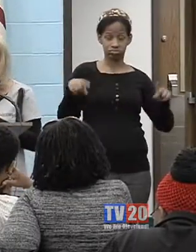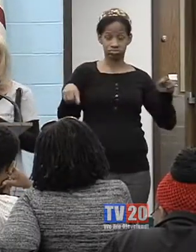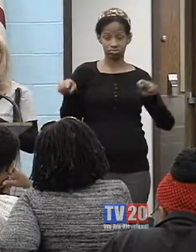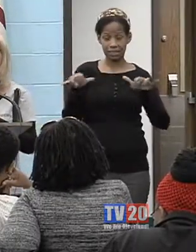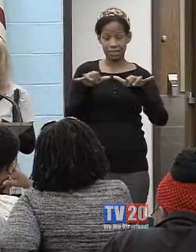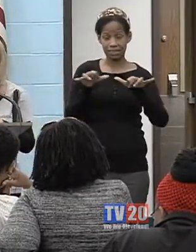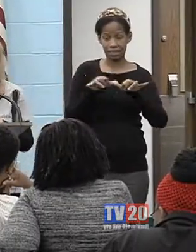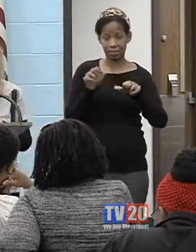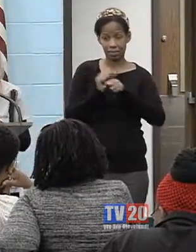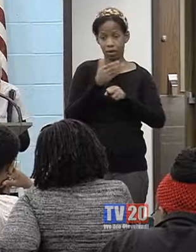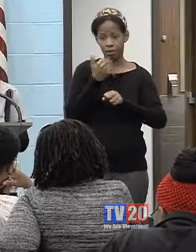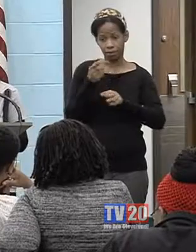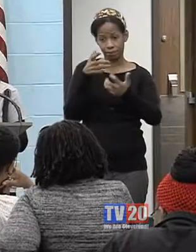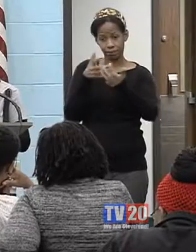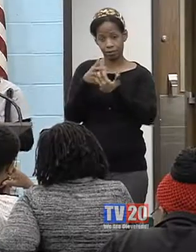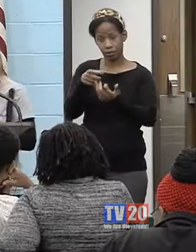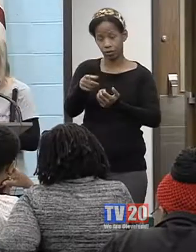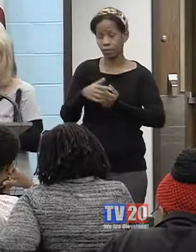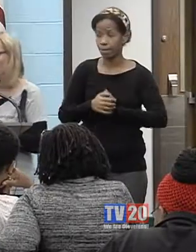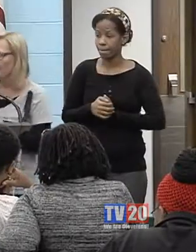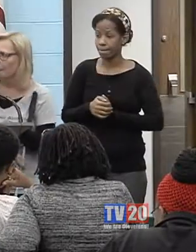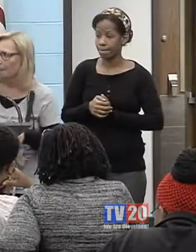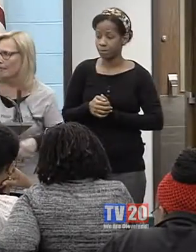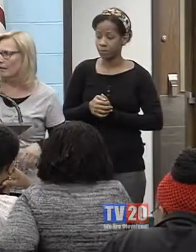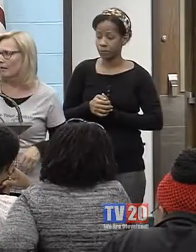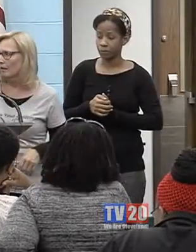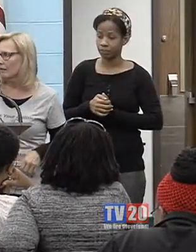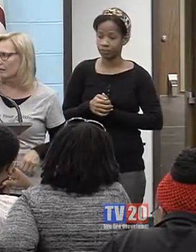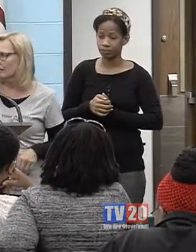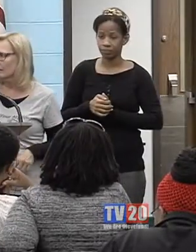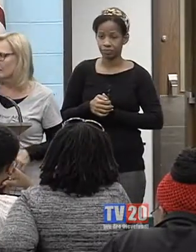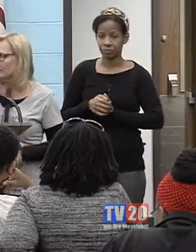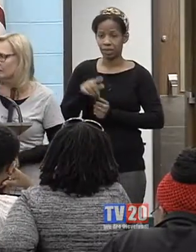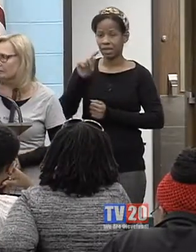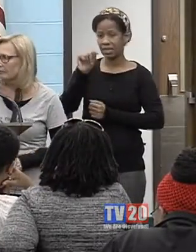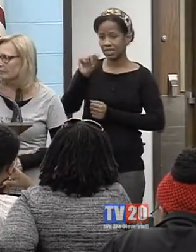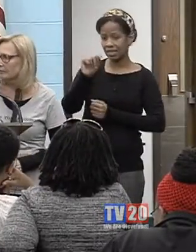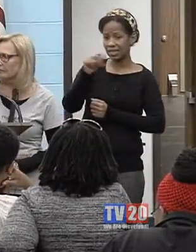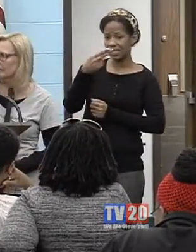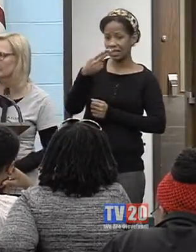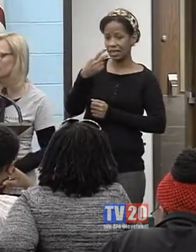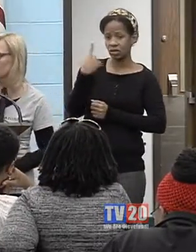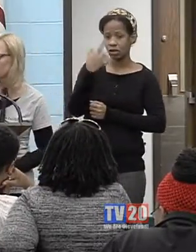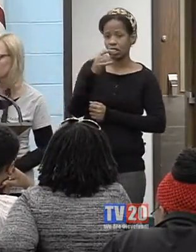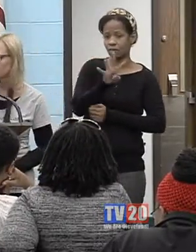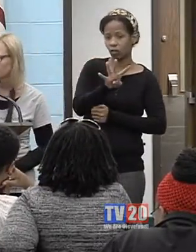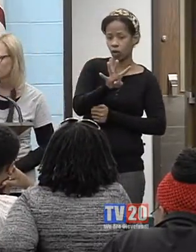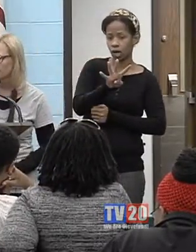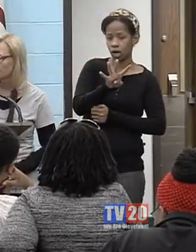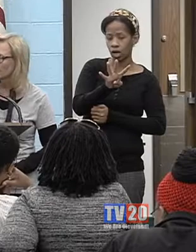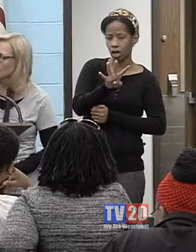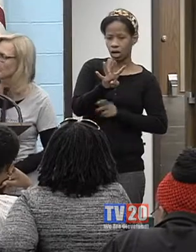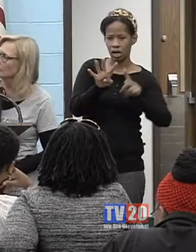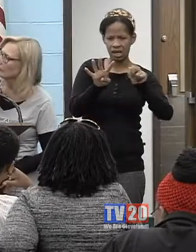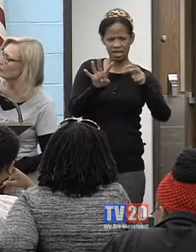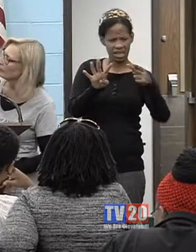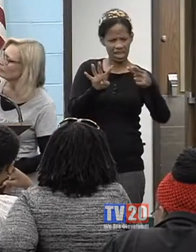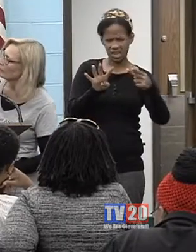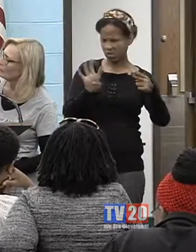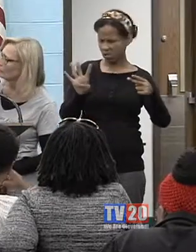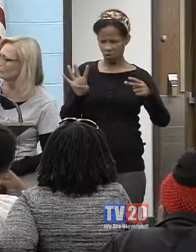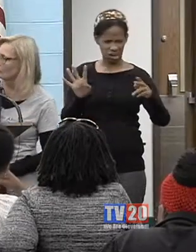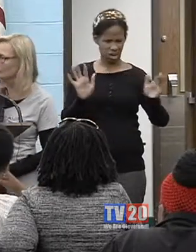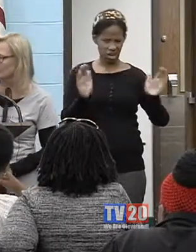whatever works best for you. So Alicia said that the TH may look like a 4, and probably people are wondering, how does that